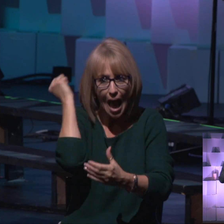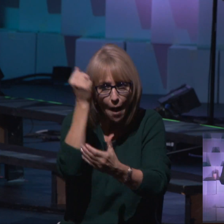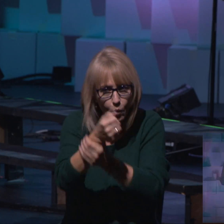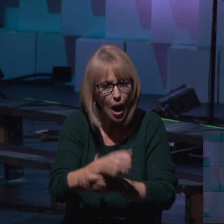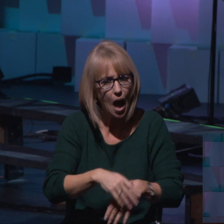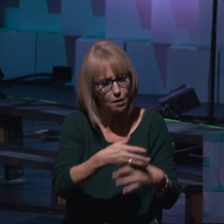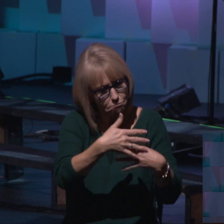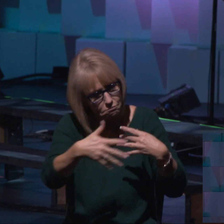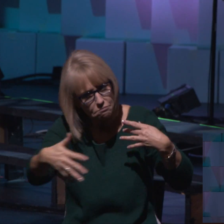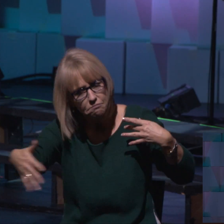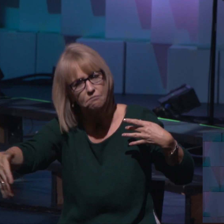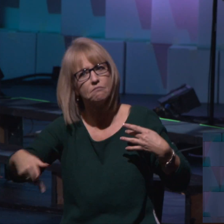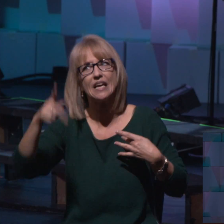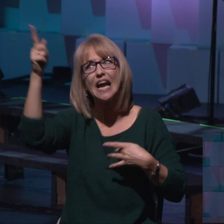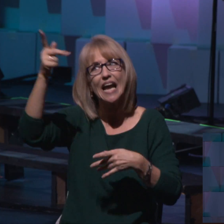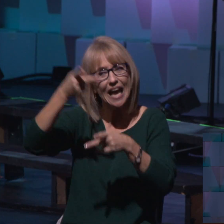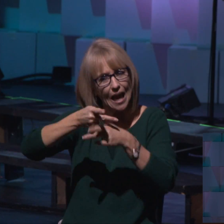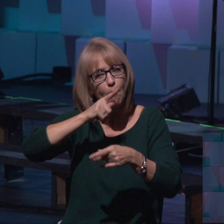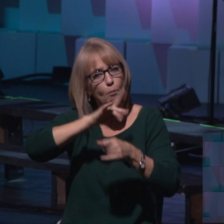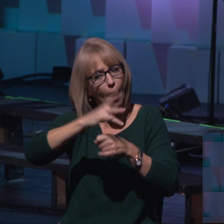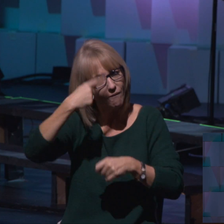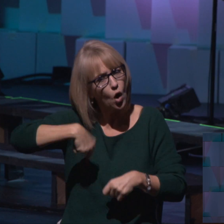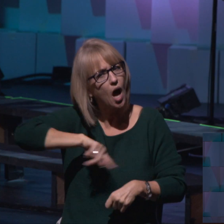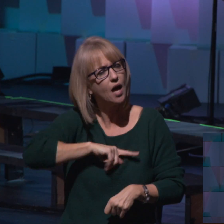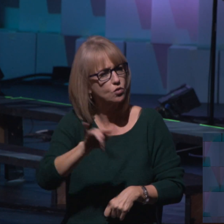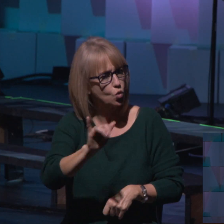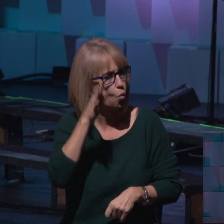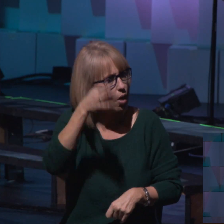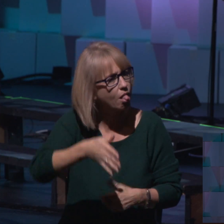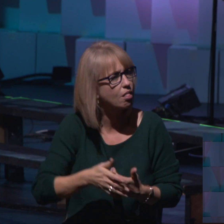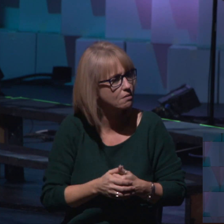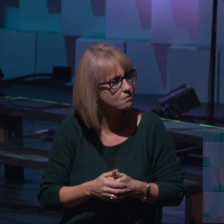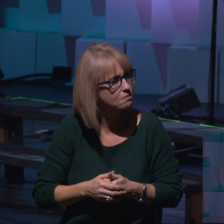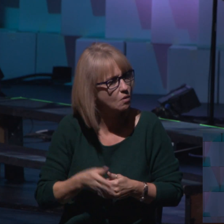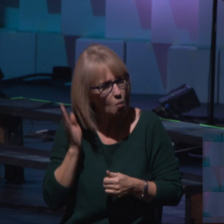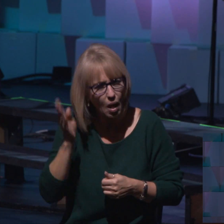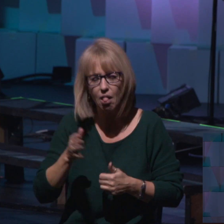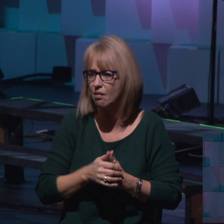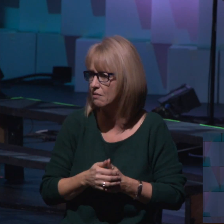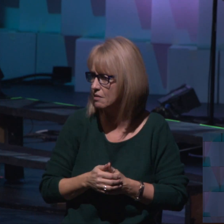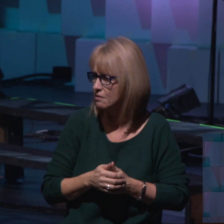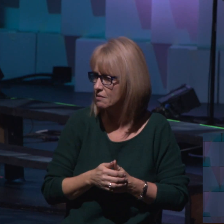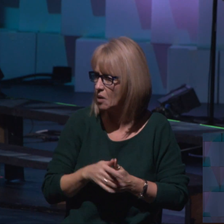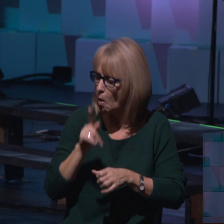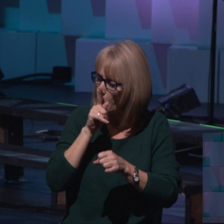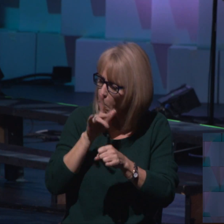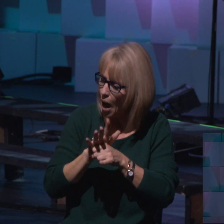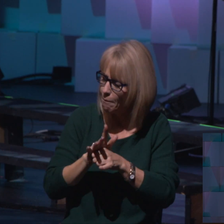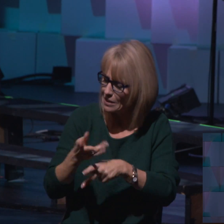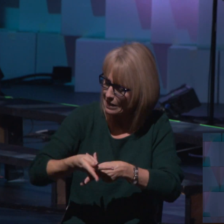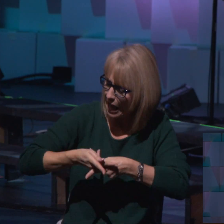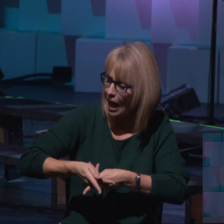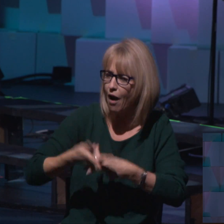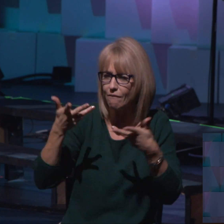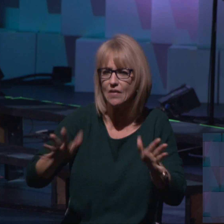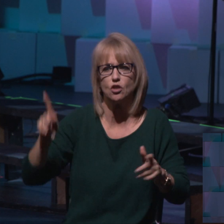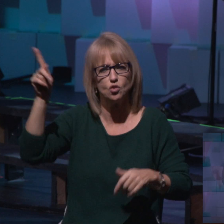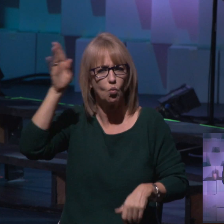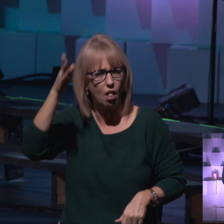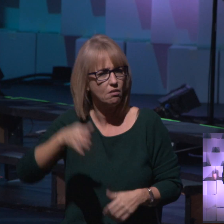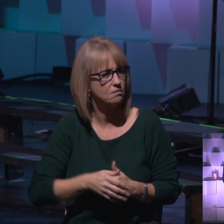is going to provide and take care of us. God's got those promises laid out for us. So Christmas, we remember God's